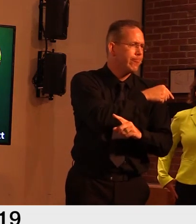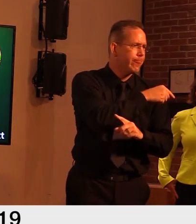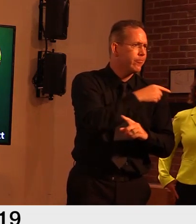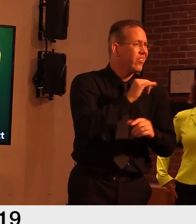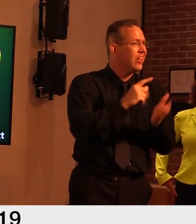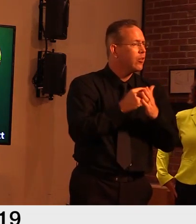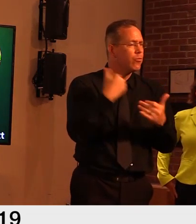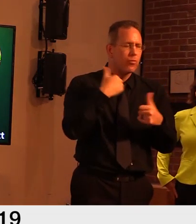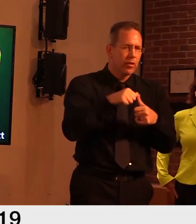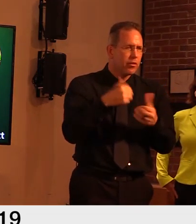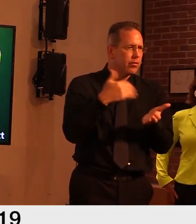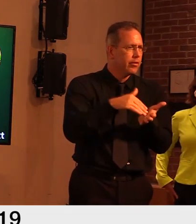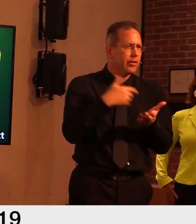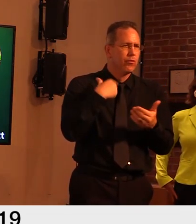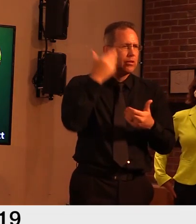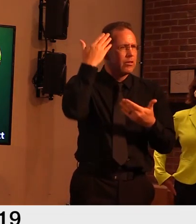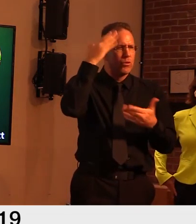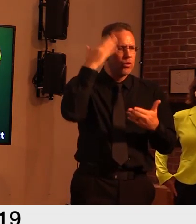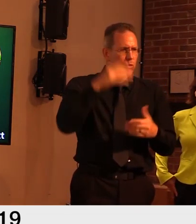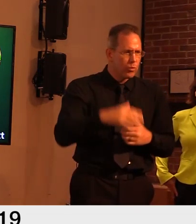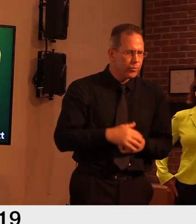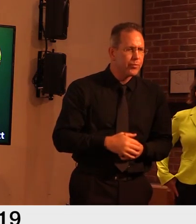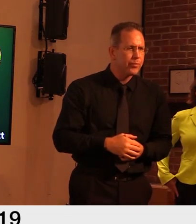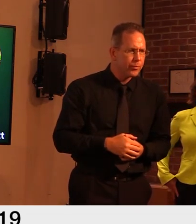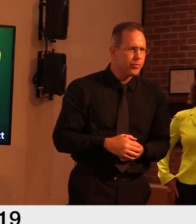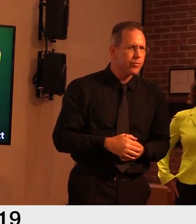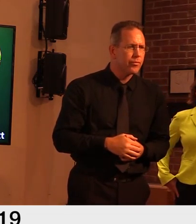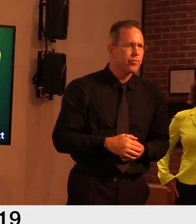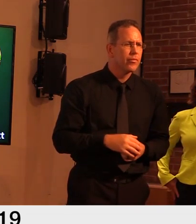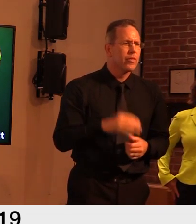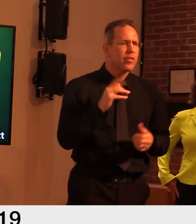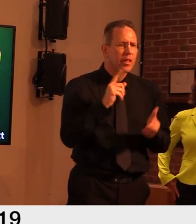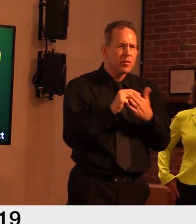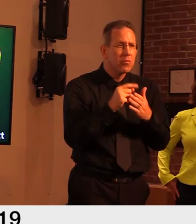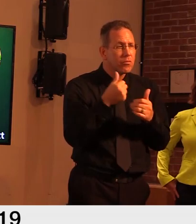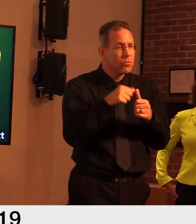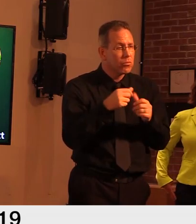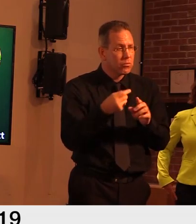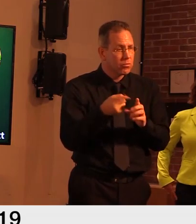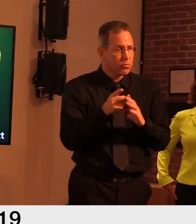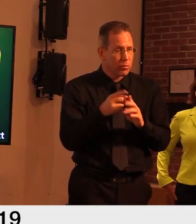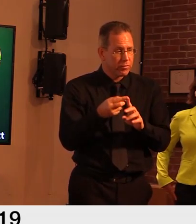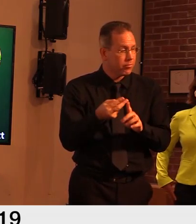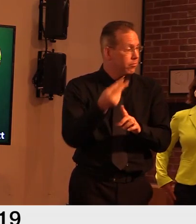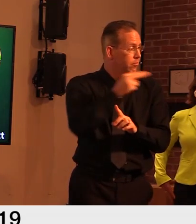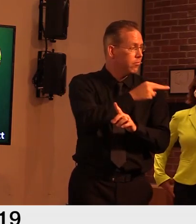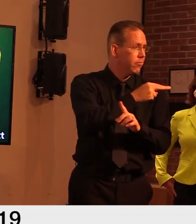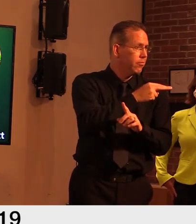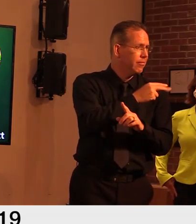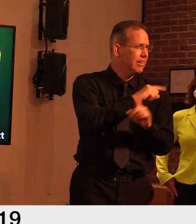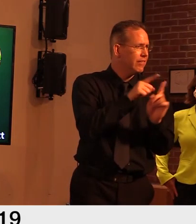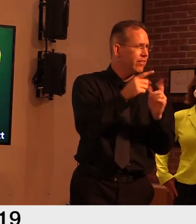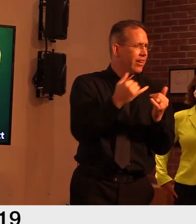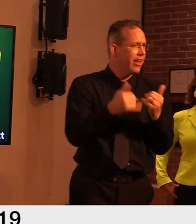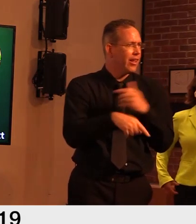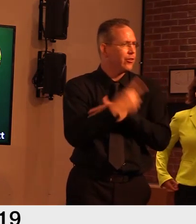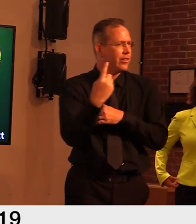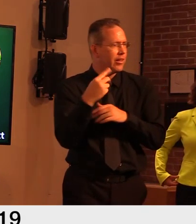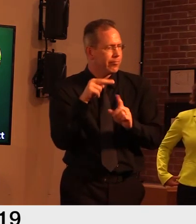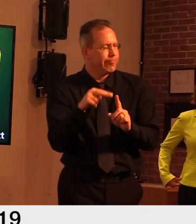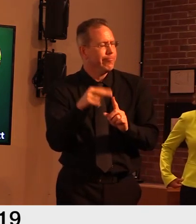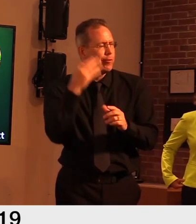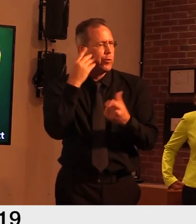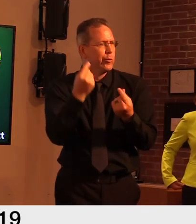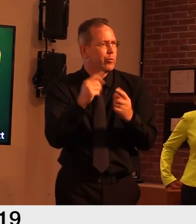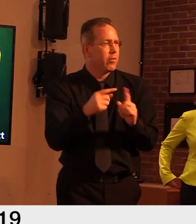they left the game. This is data that's now more retrospective as opposed to real time